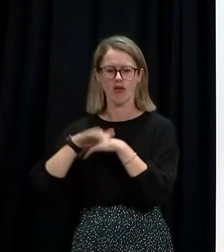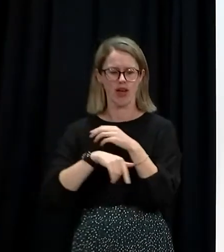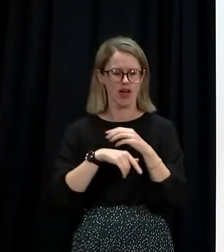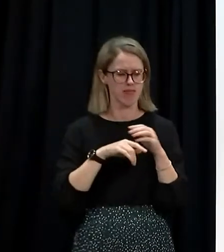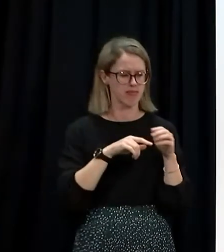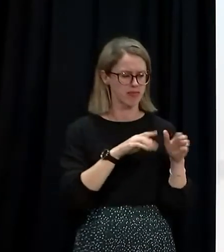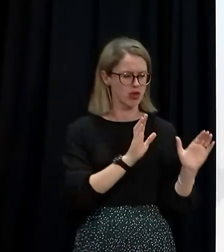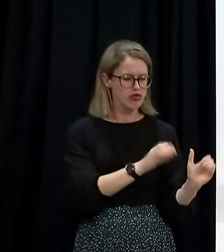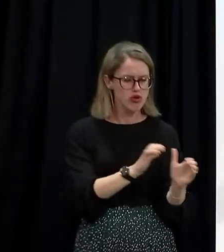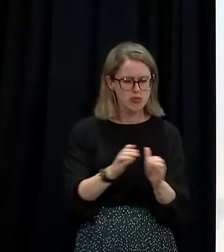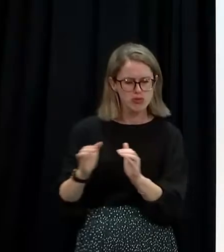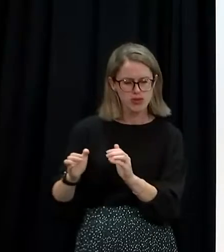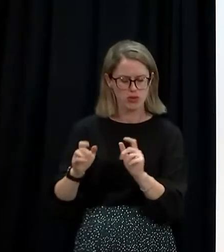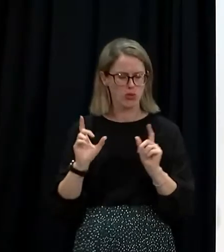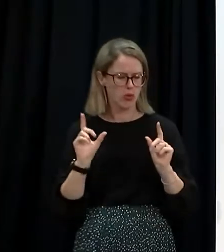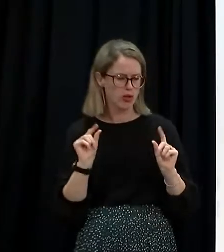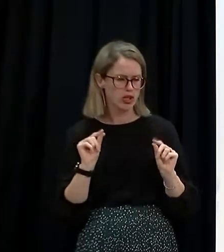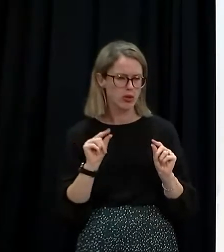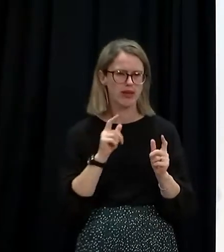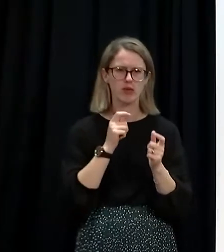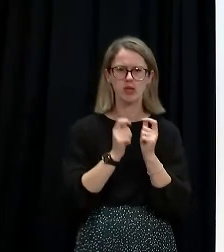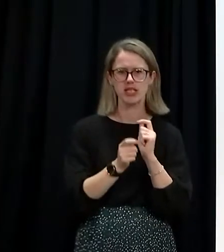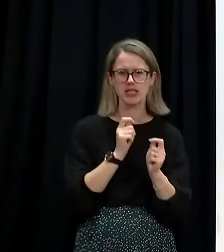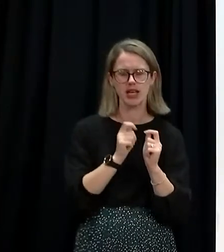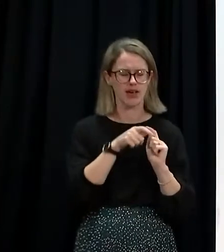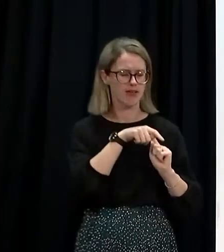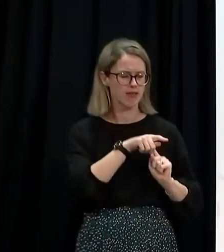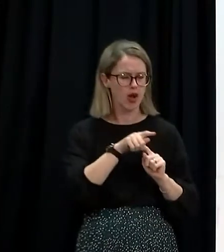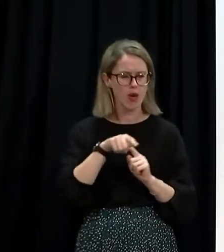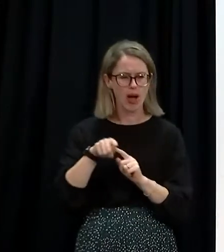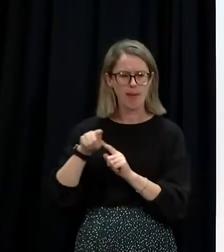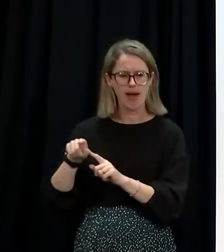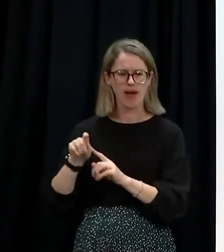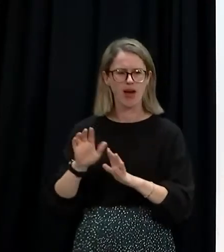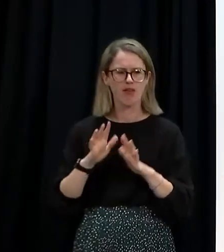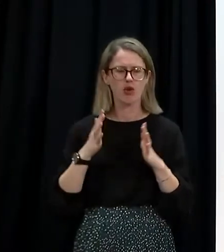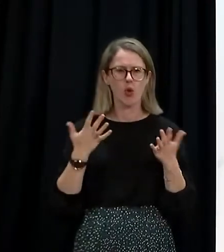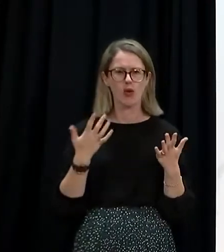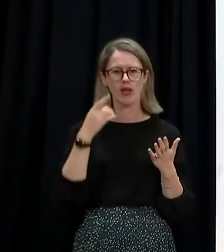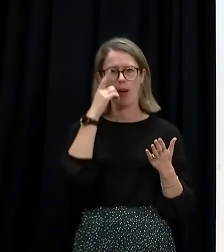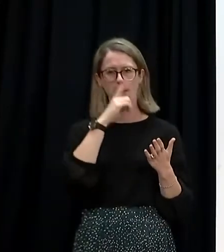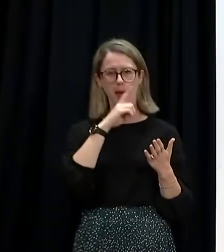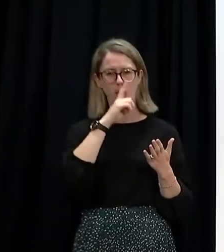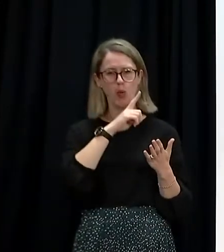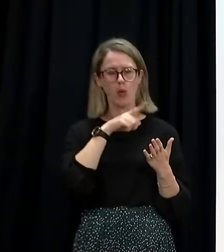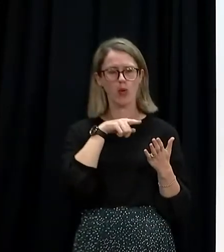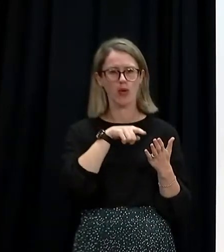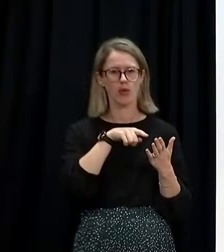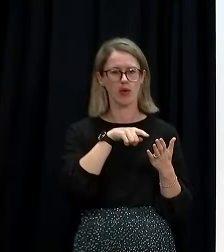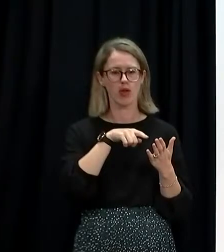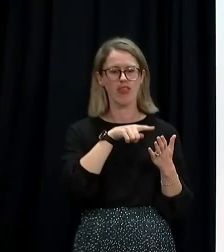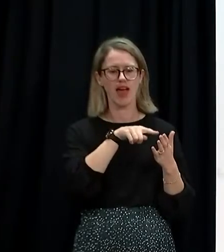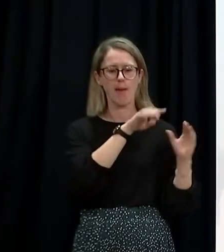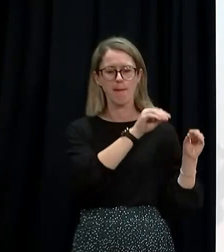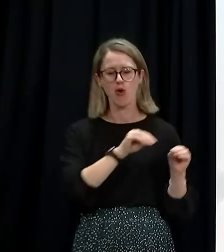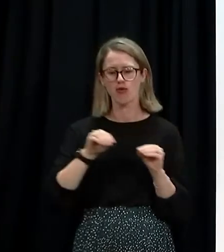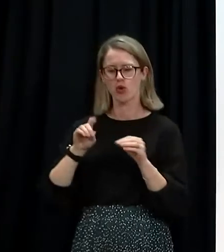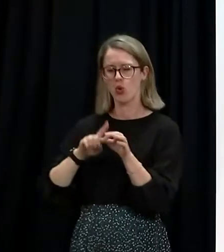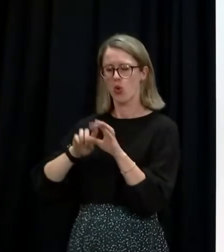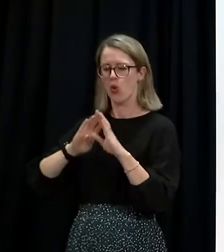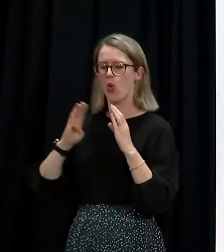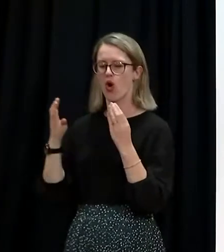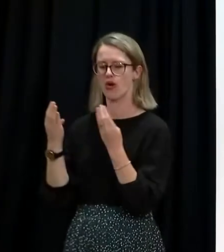of the engagement and what's been going on around testing and follow-up, and also, of course, people being moved into quarantine or managed